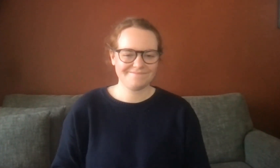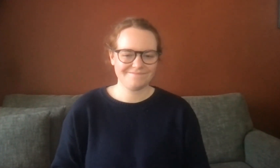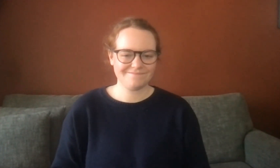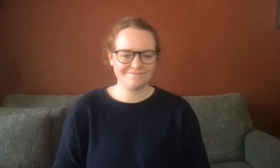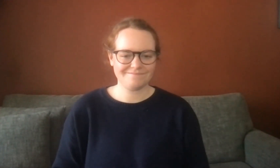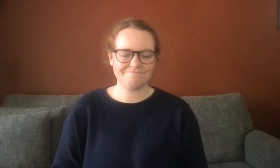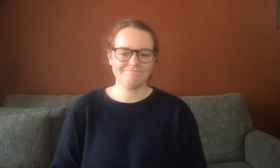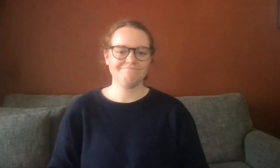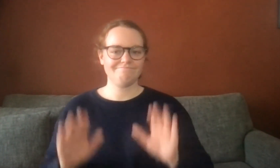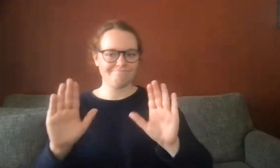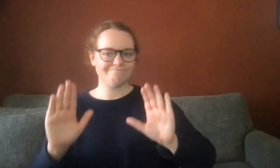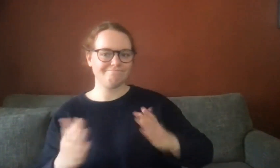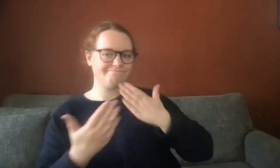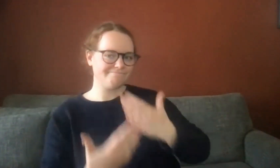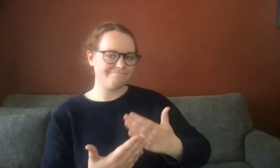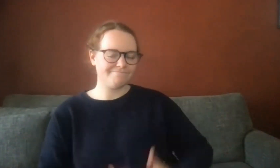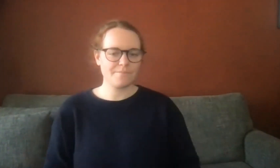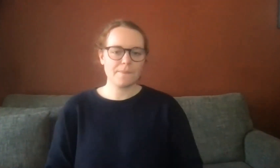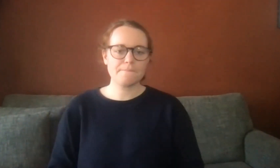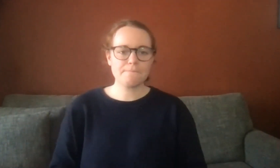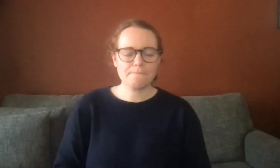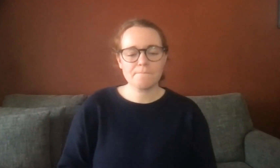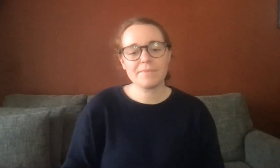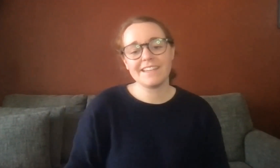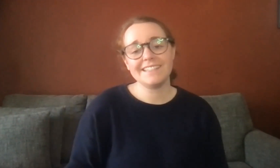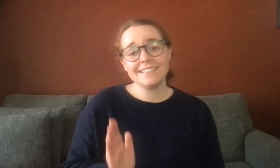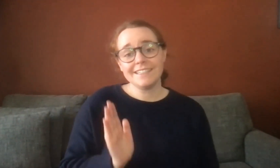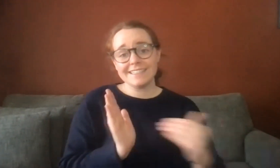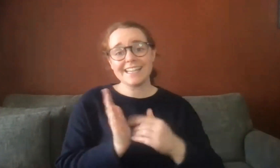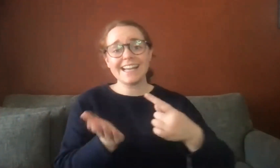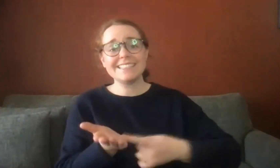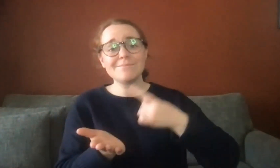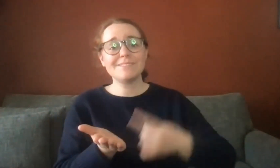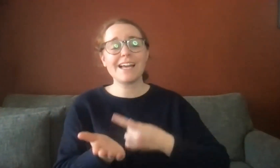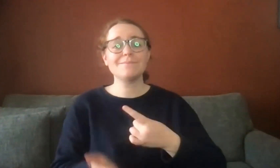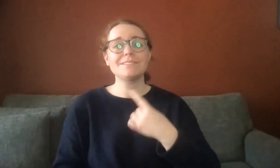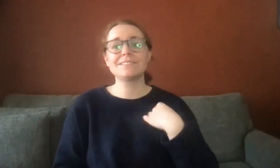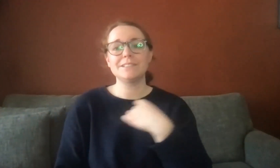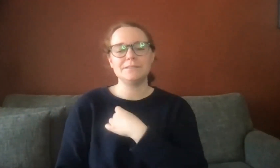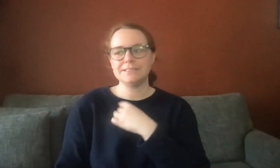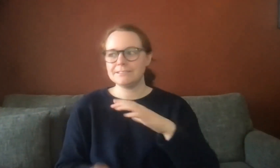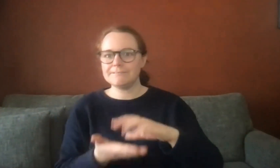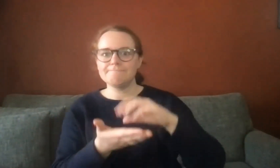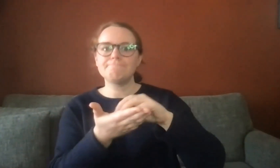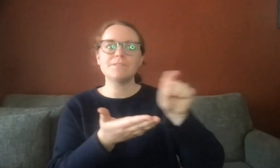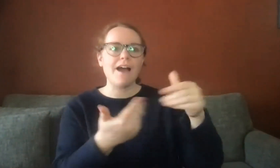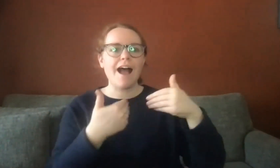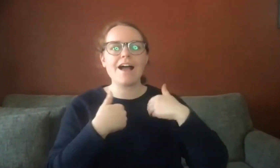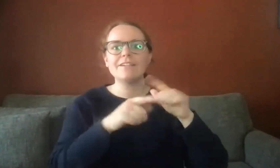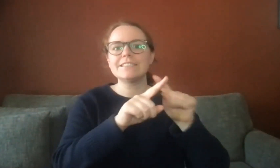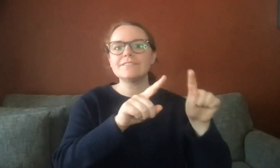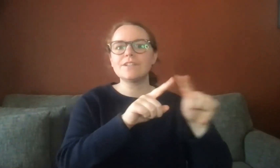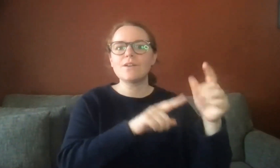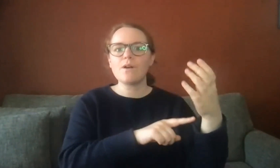Great, thank you. And again, sometimes it's us learning, some people are connected to different organizations as